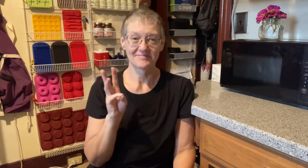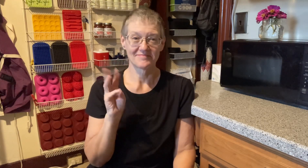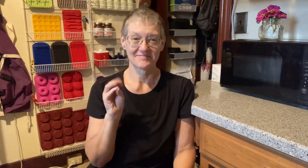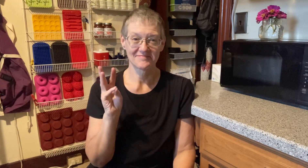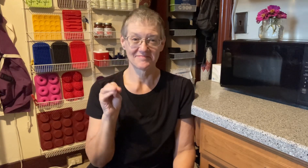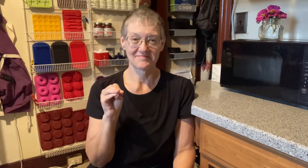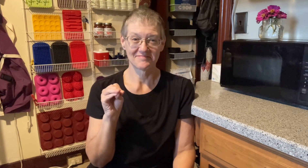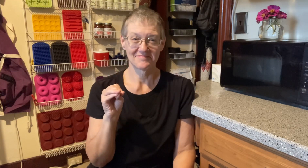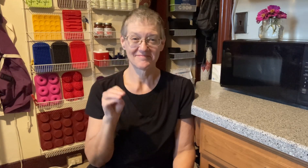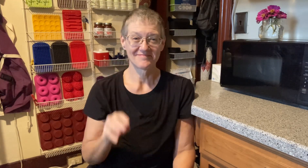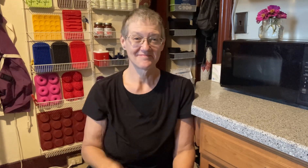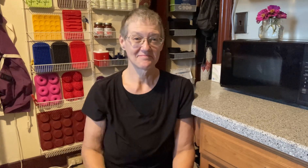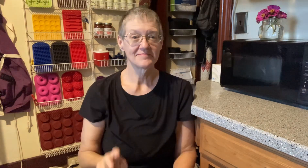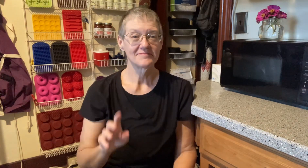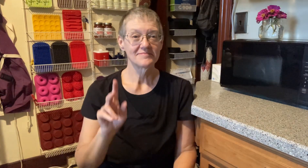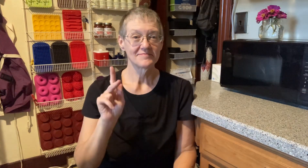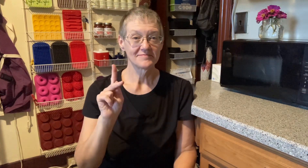has lost 60.